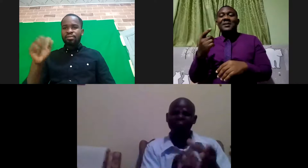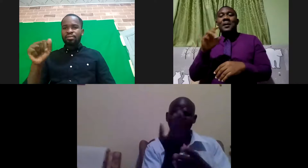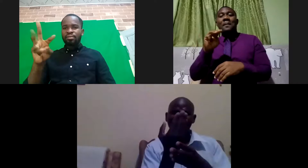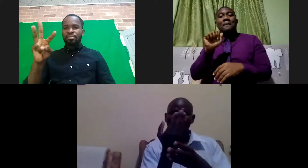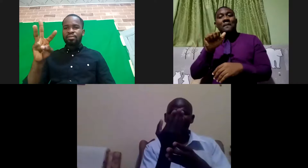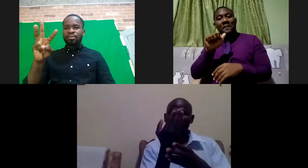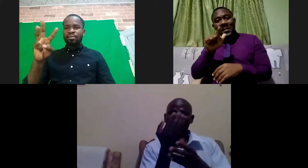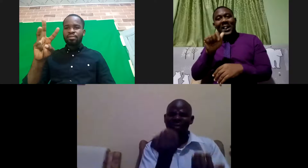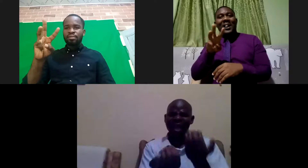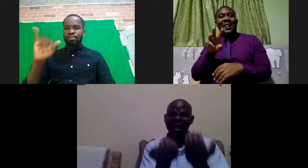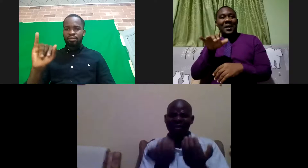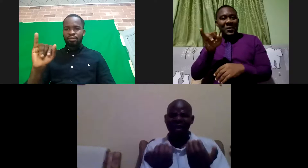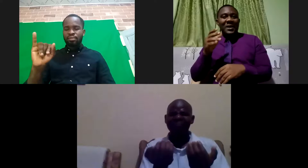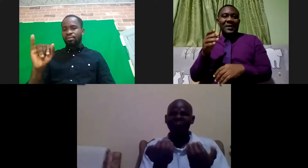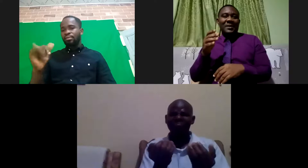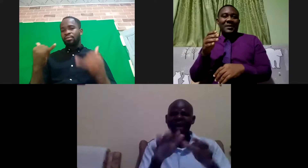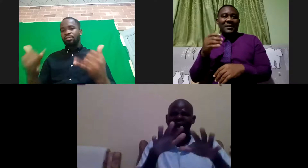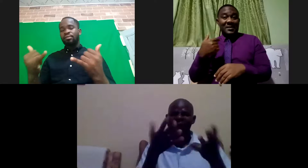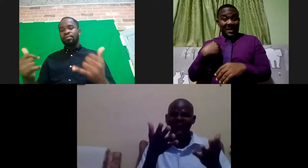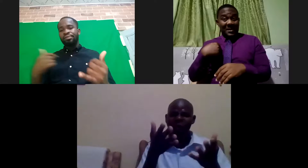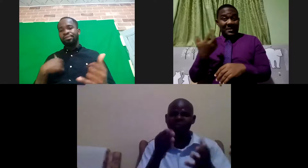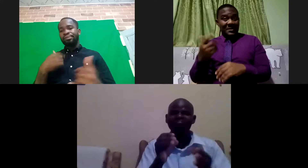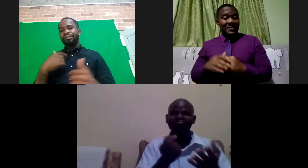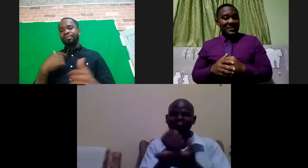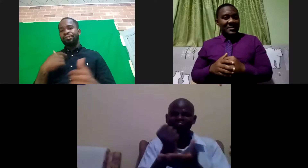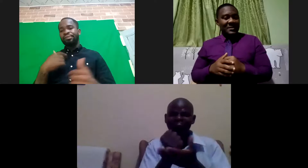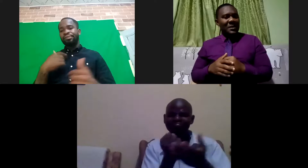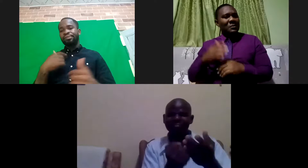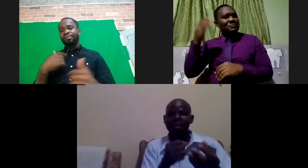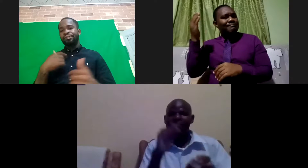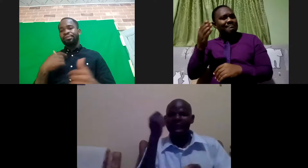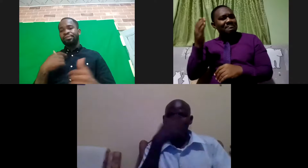And this time around, I want to make a presentation for